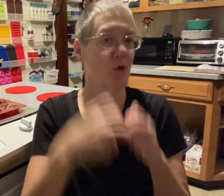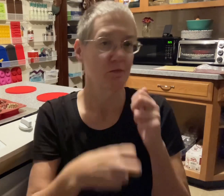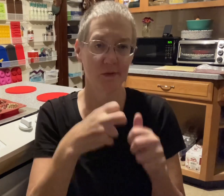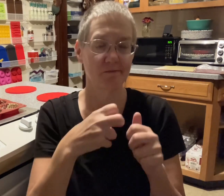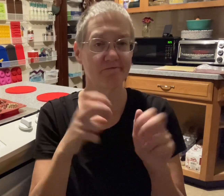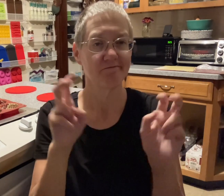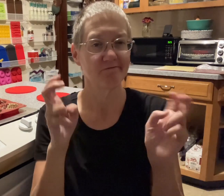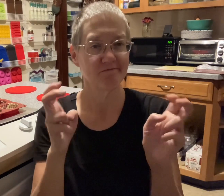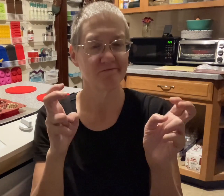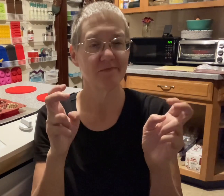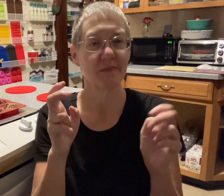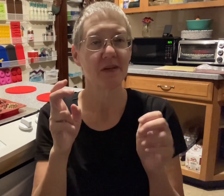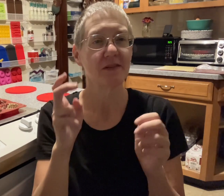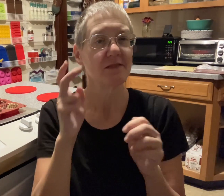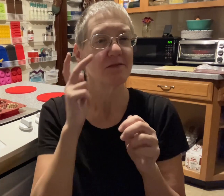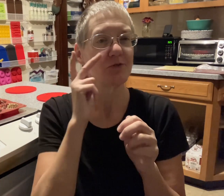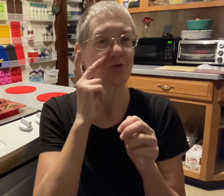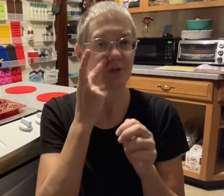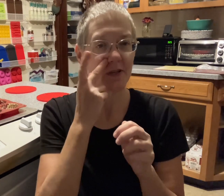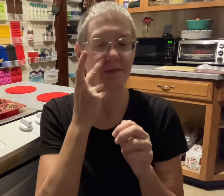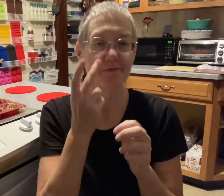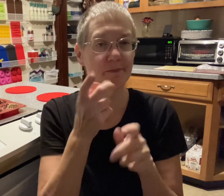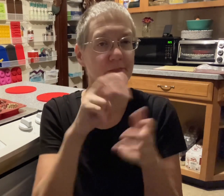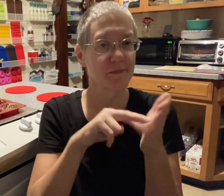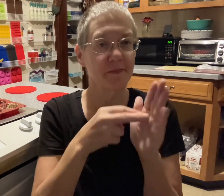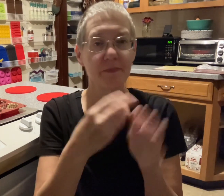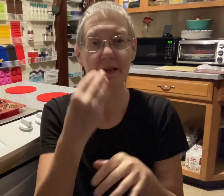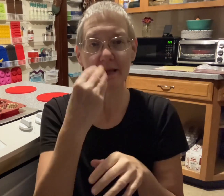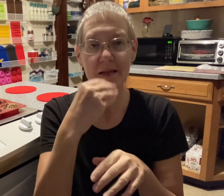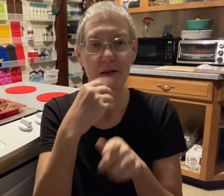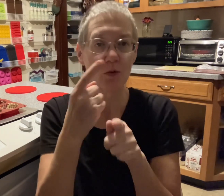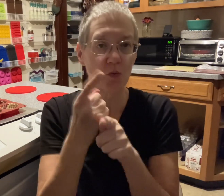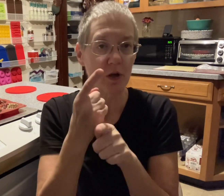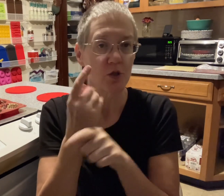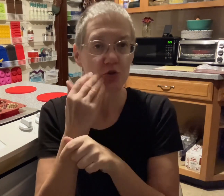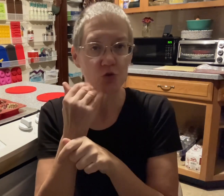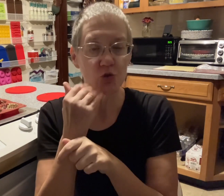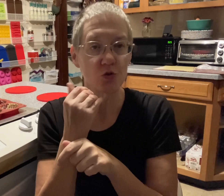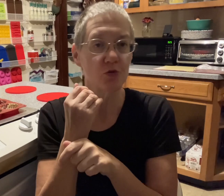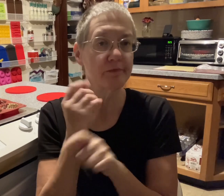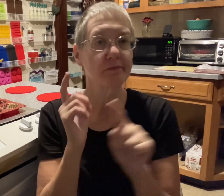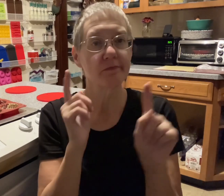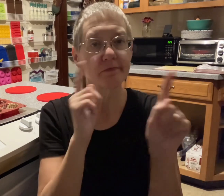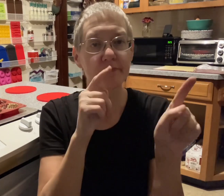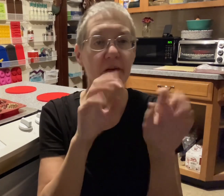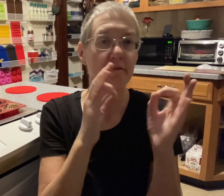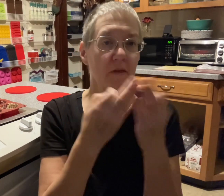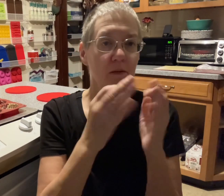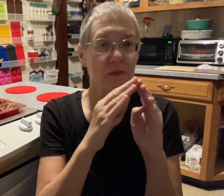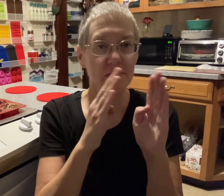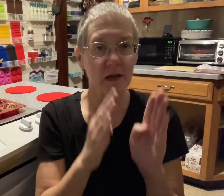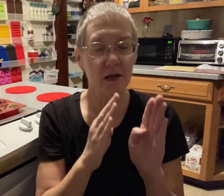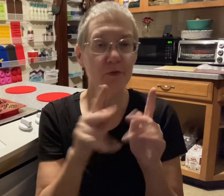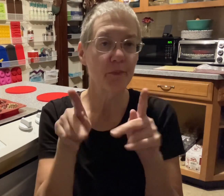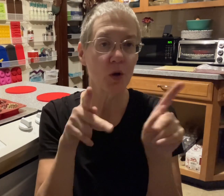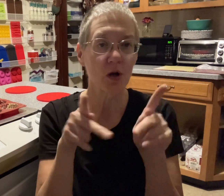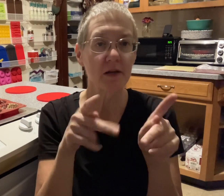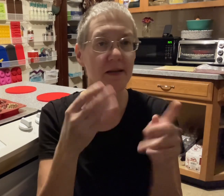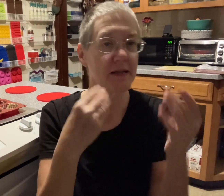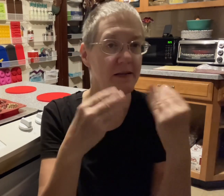cheating in of itself is not a problem. And what I mean by cheating is like eating regular stuff with regular sugar,